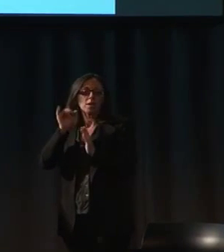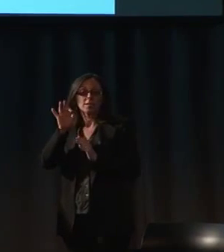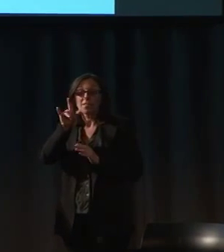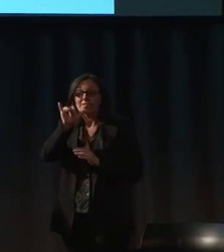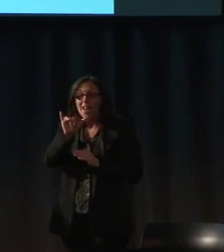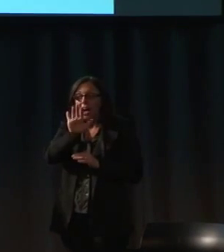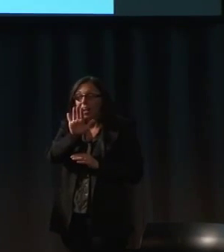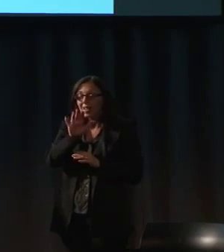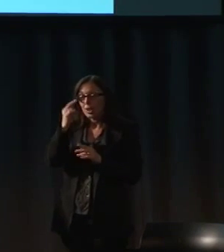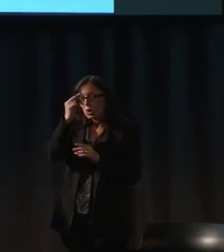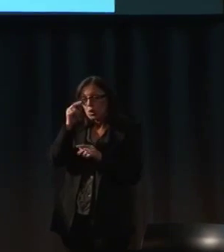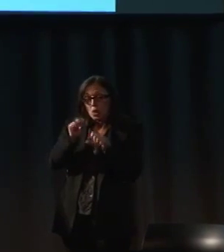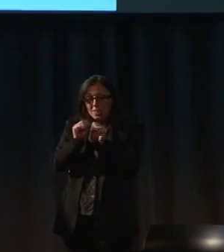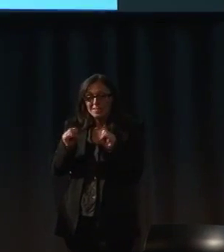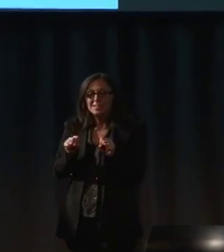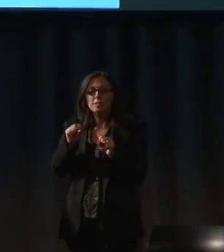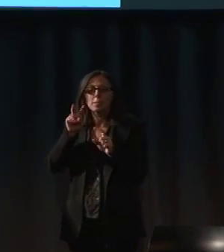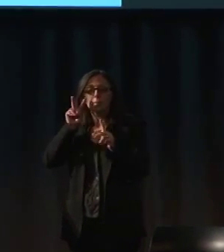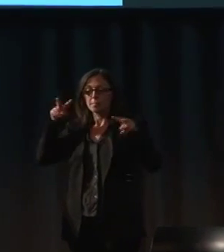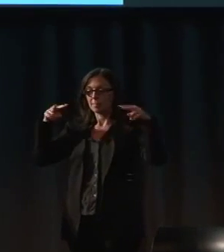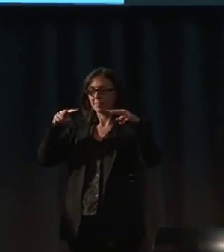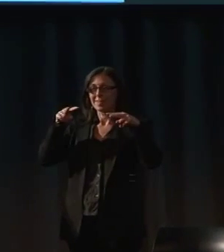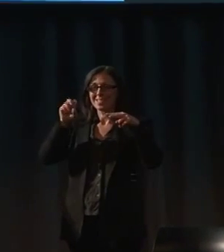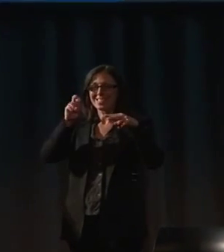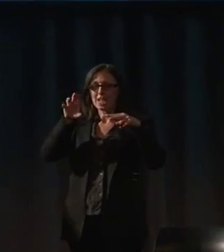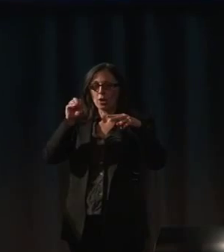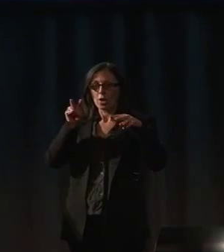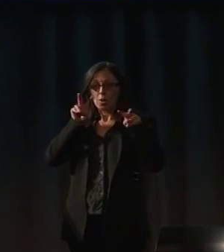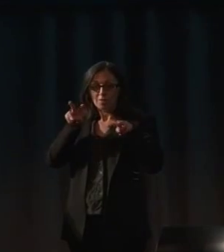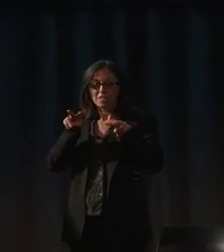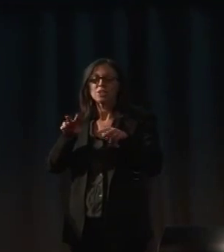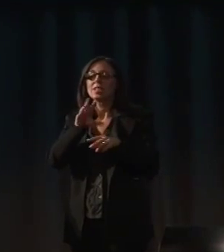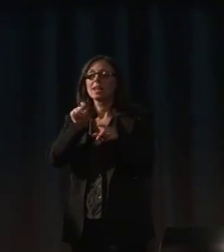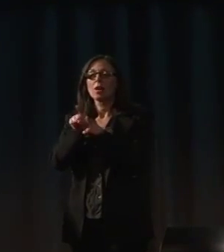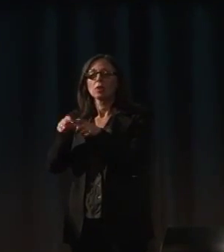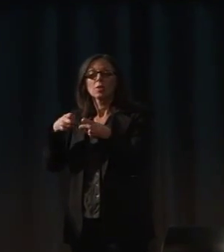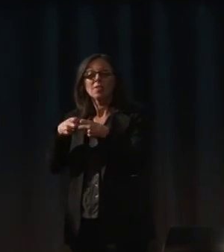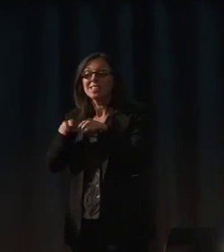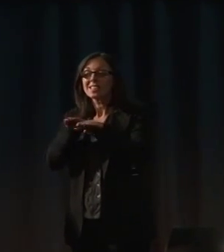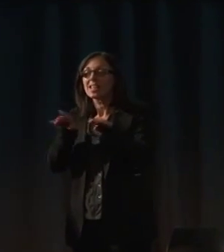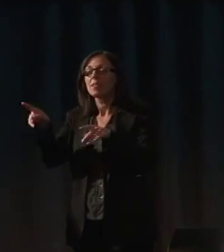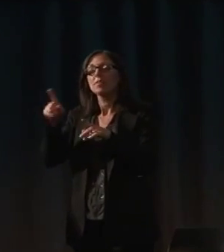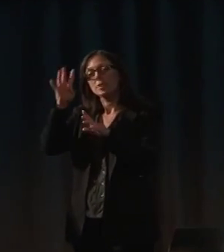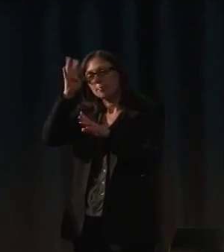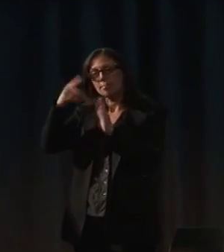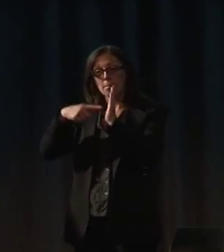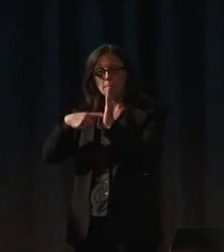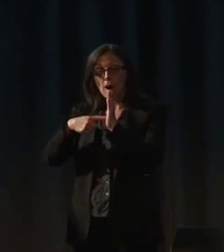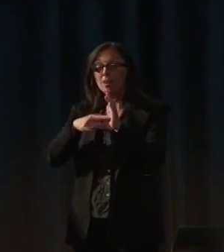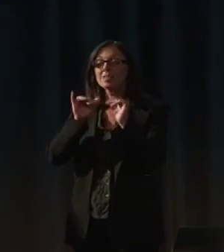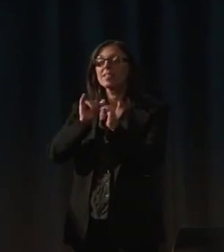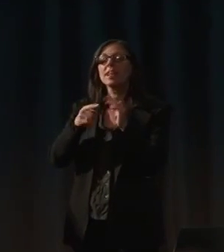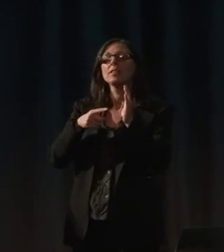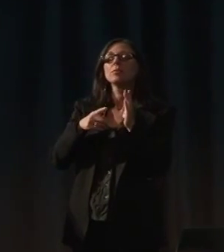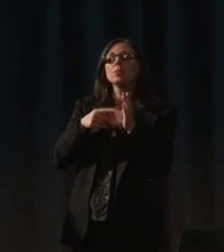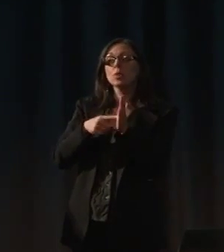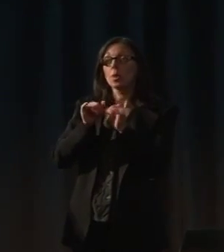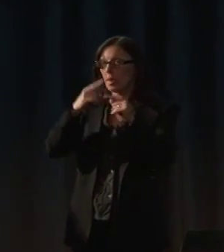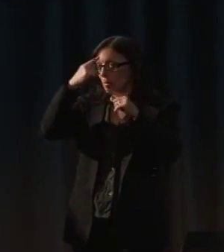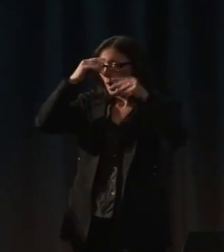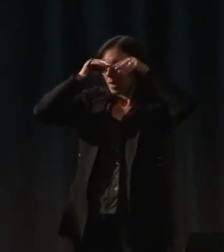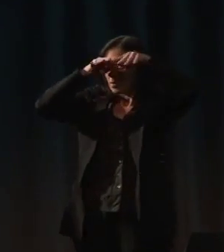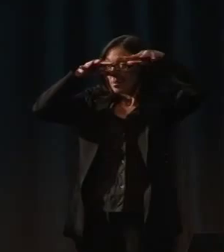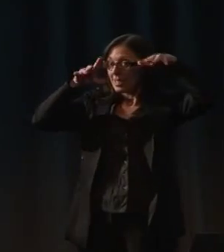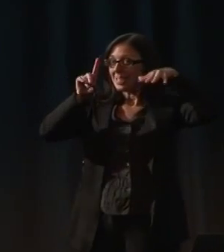stereo vision. At the biophysical level, he and his colleagues developed models suggesting that dendritic trees and synapses play a key computational